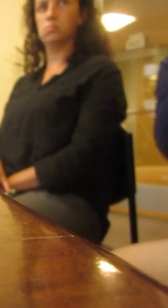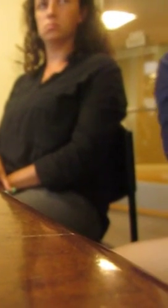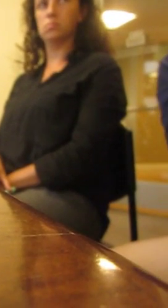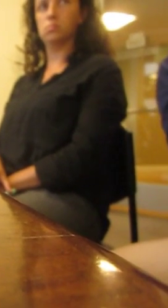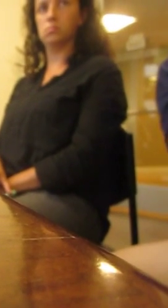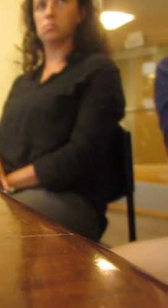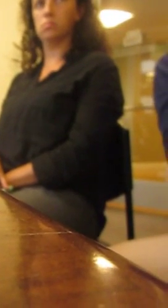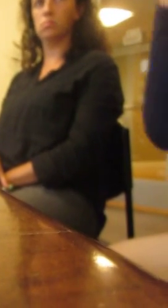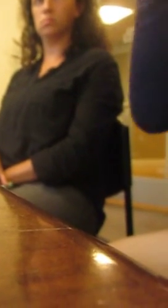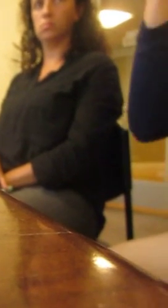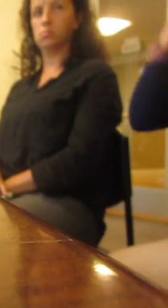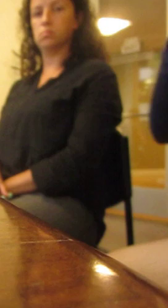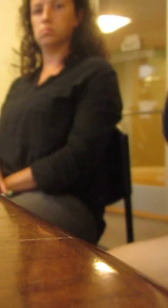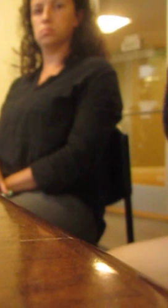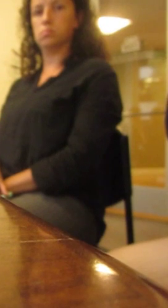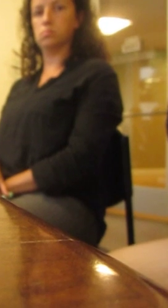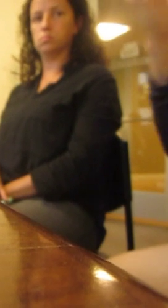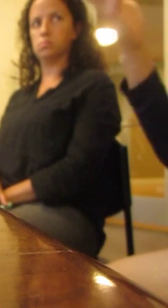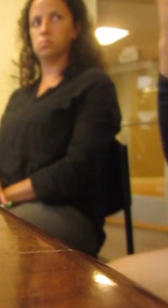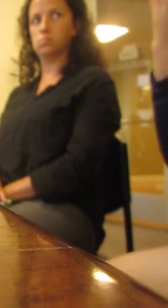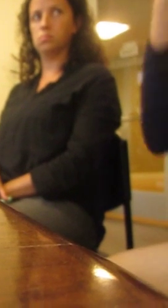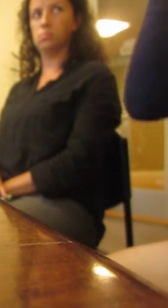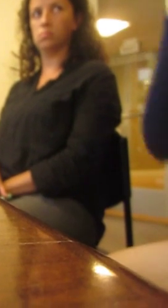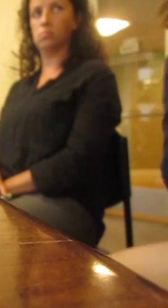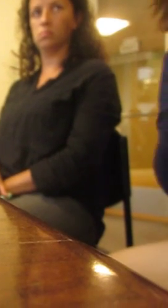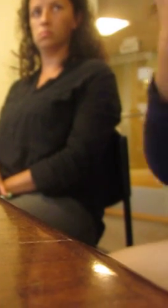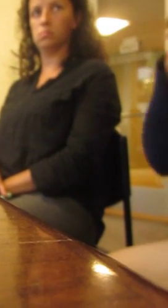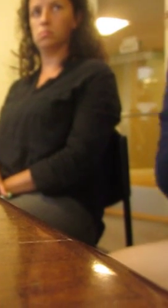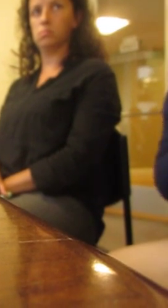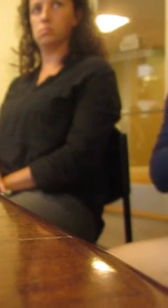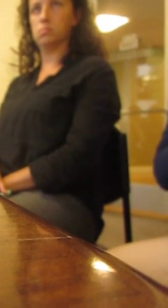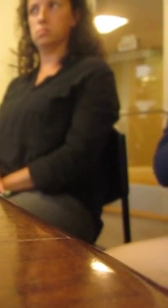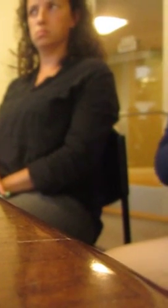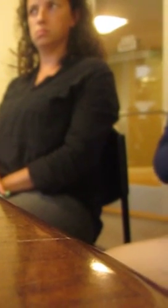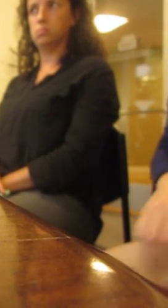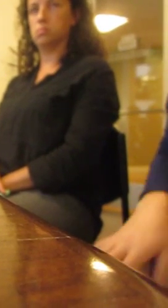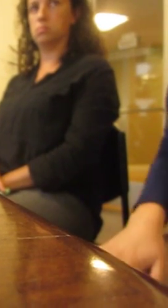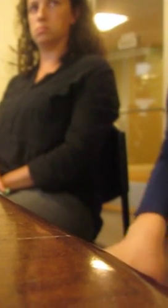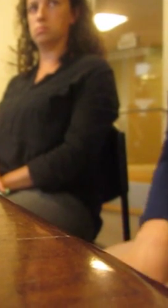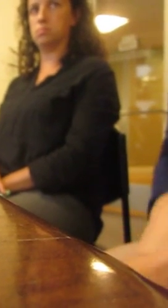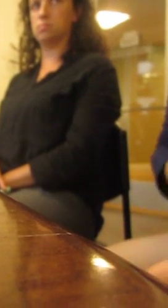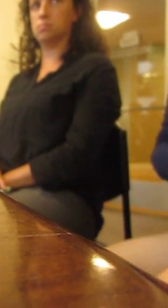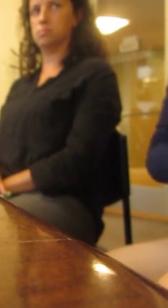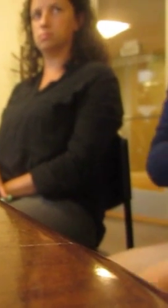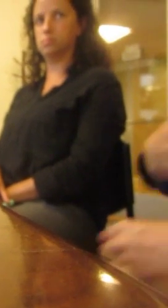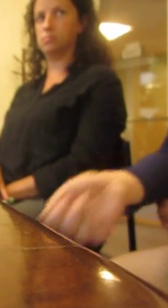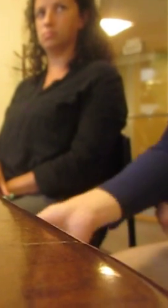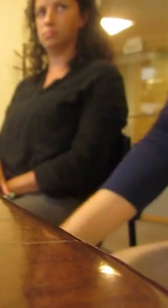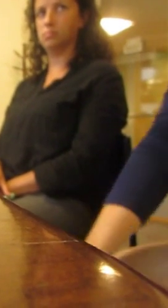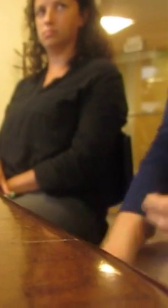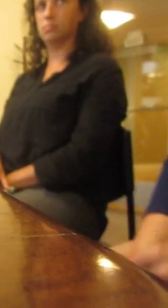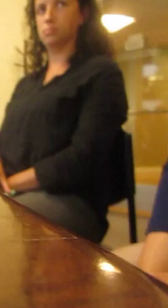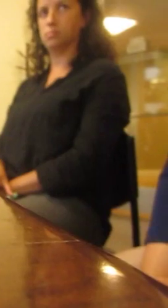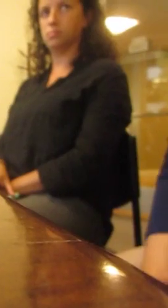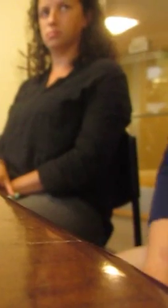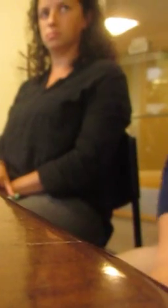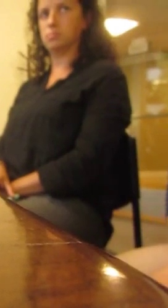we're working together, we want to respect each other. Second that motion. All hail. Let me ask this one.